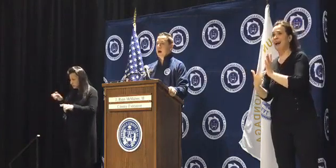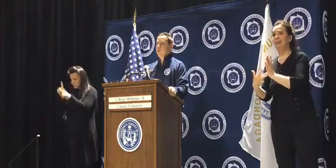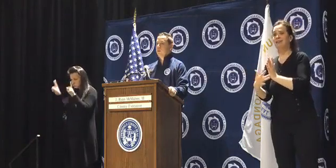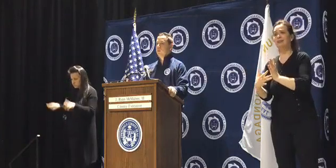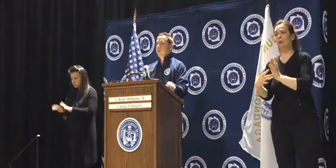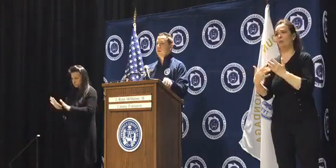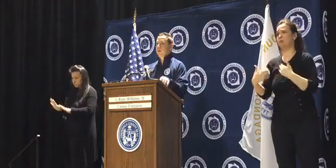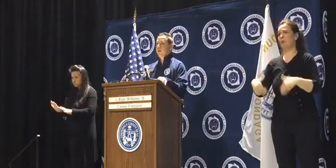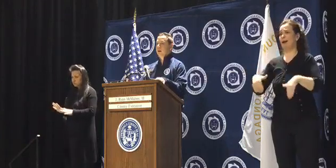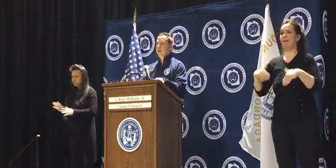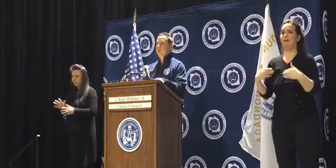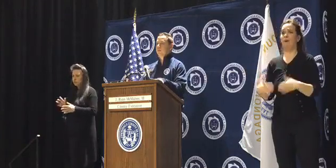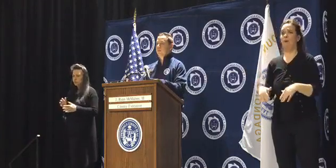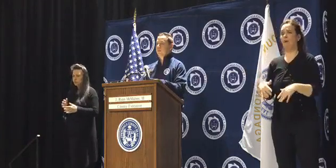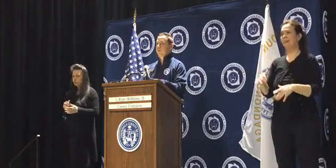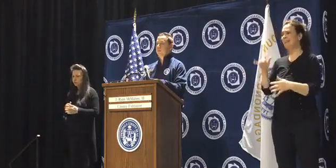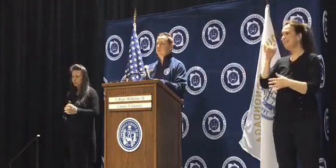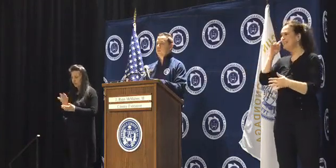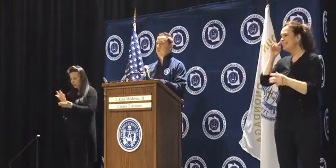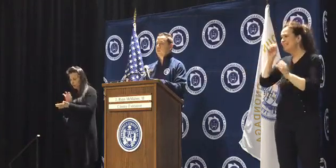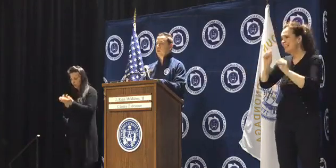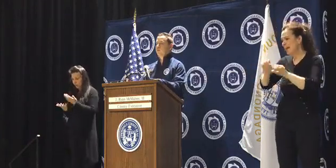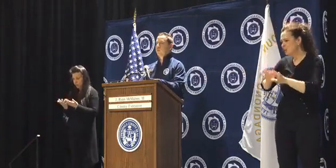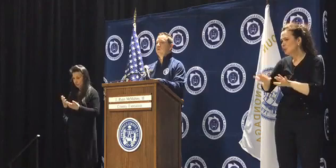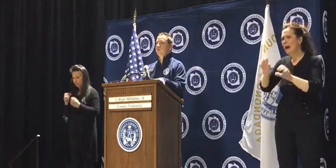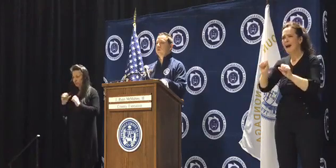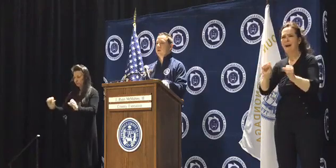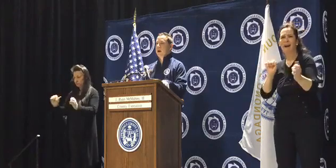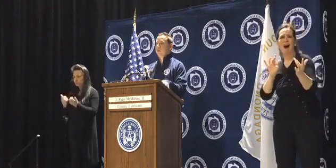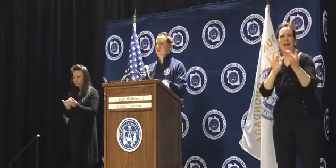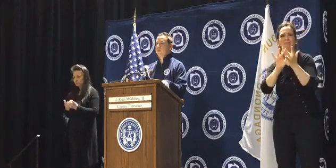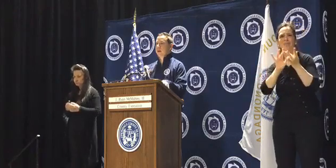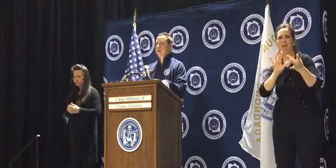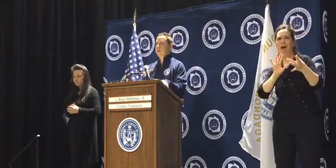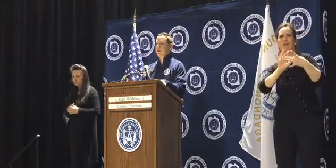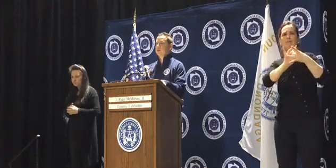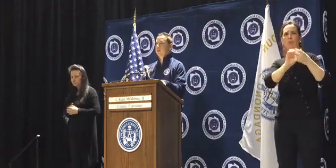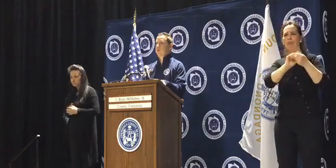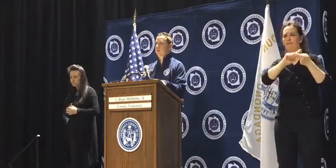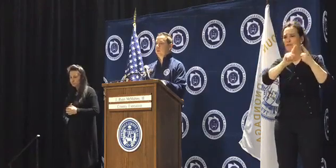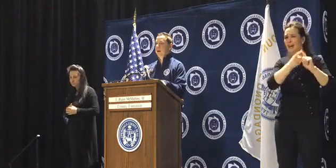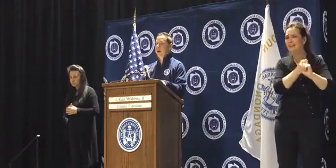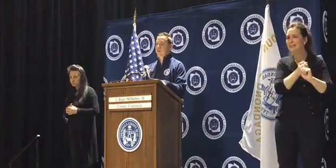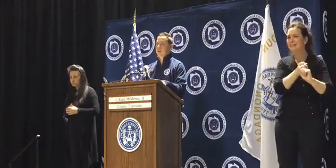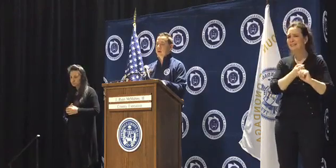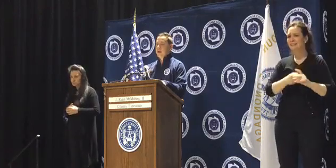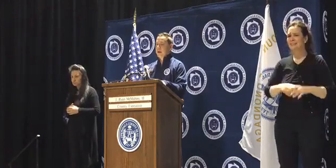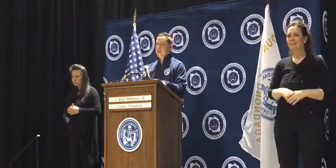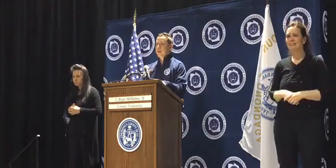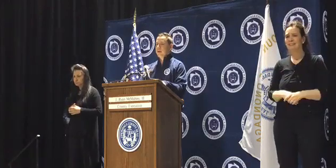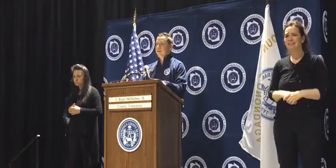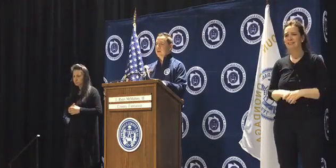But I would really, we're being forced to slow down as a society and as a community right now,